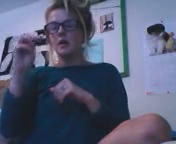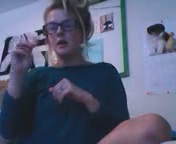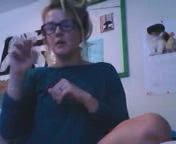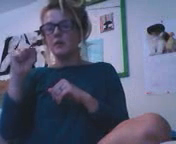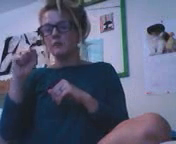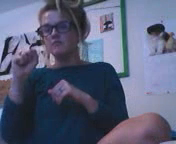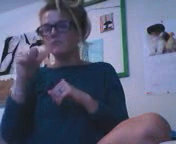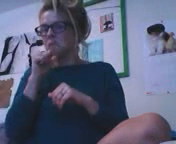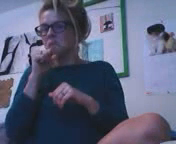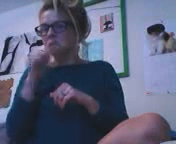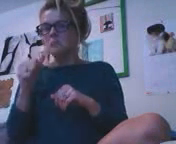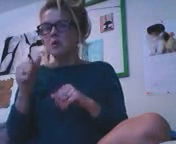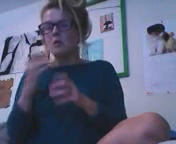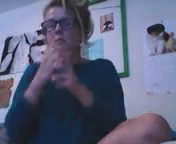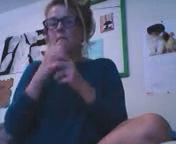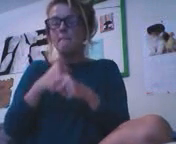both sides of the reaction arrow.